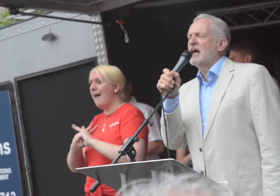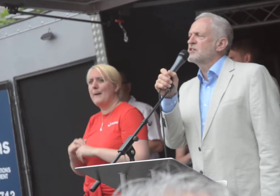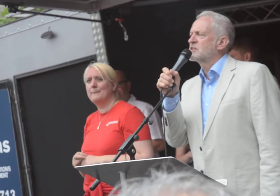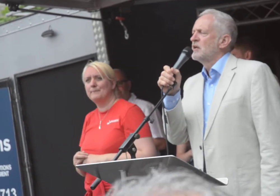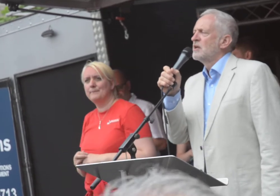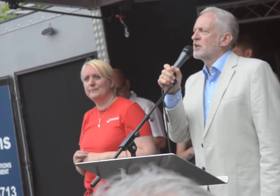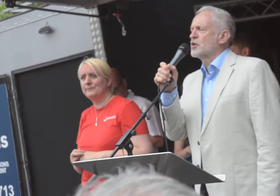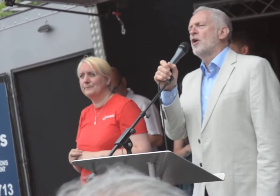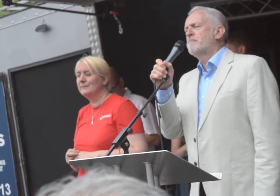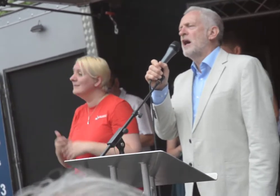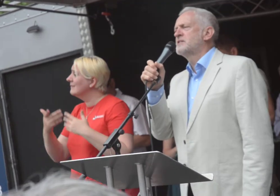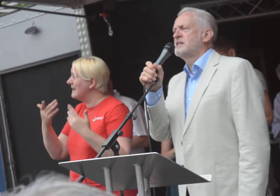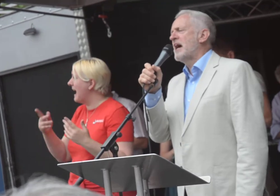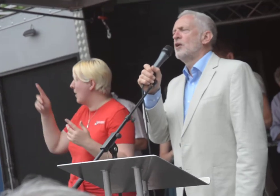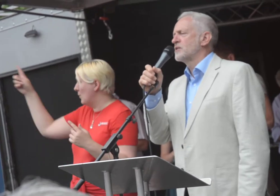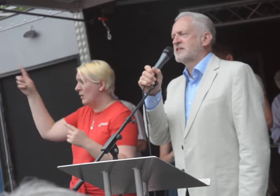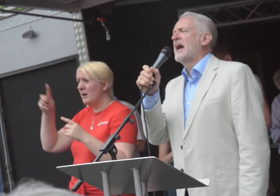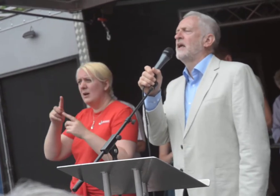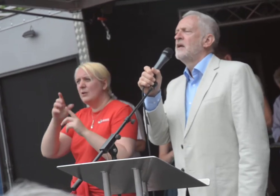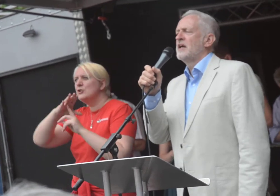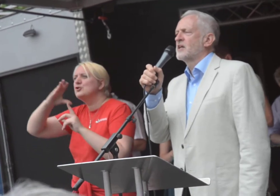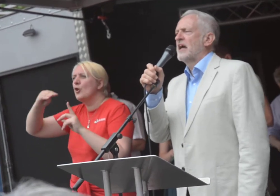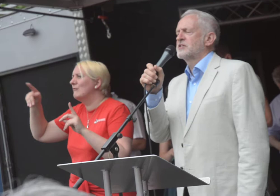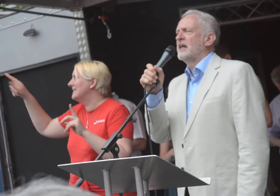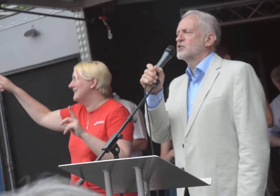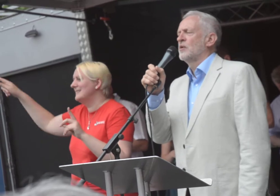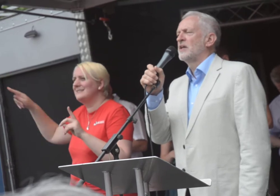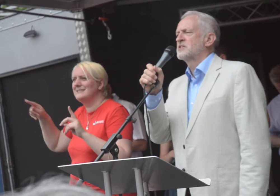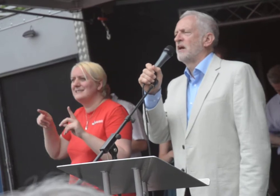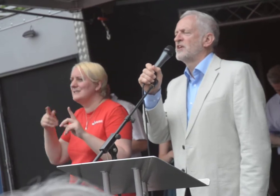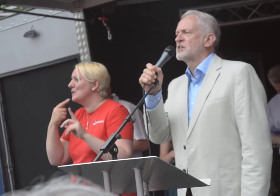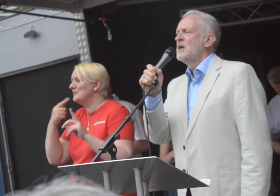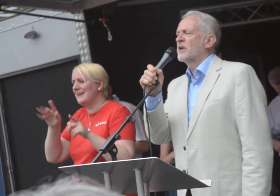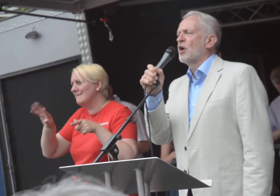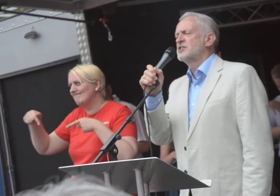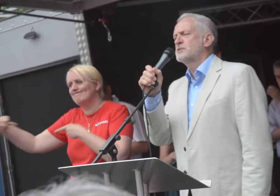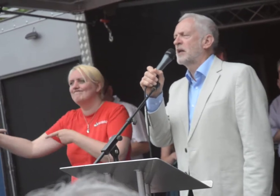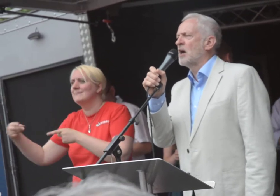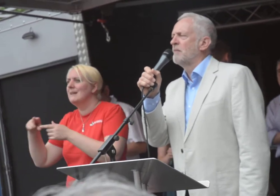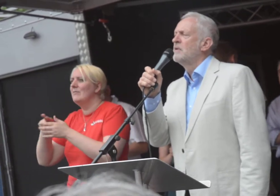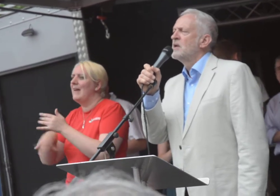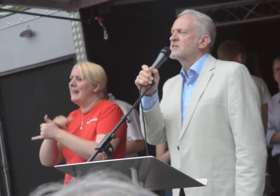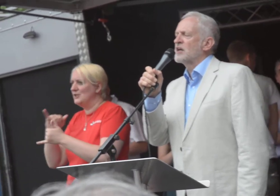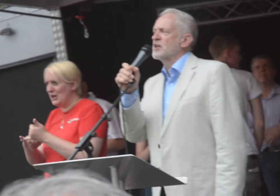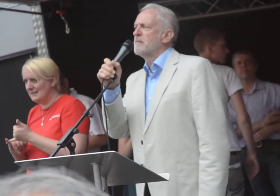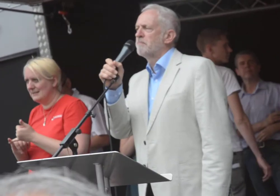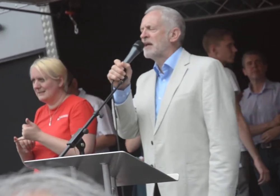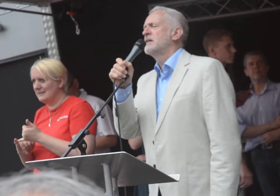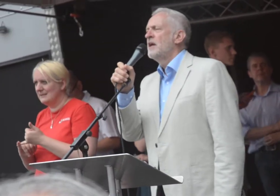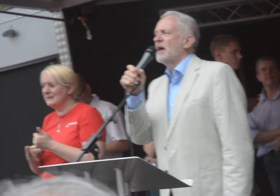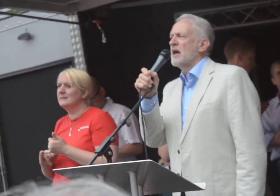These days, the Tory party dare not say it's against the National Health Service because it's become such